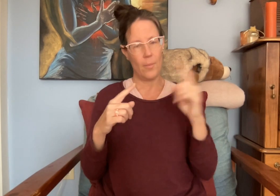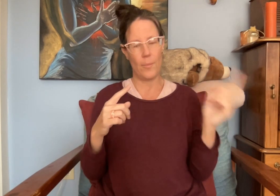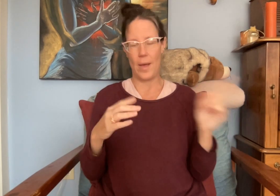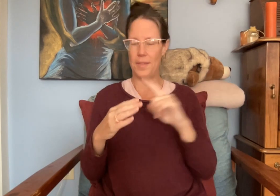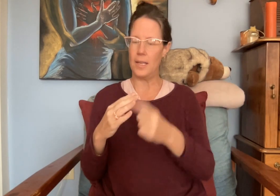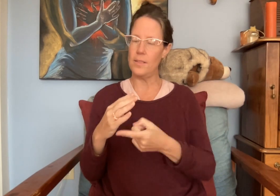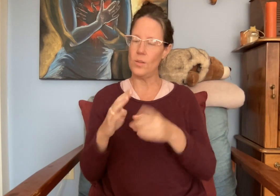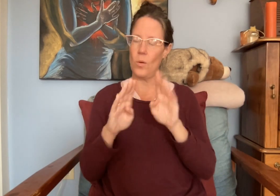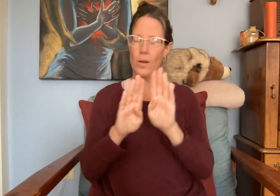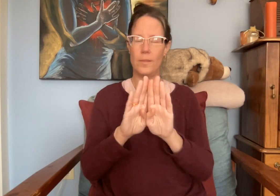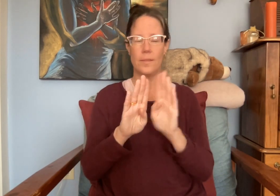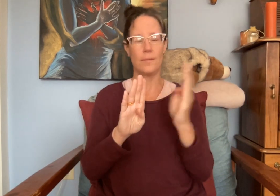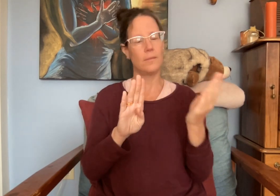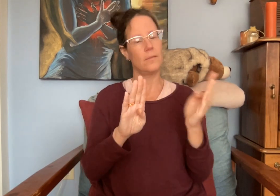But these doors,